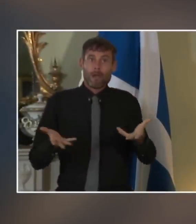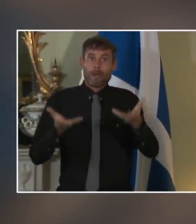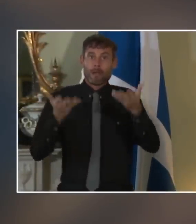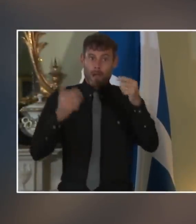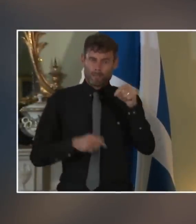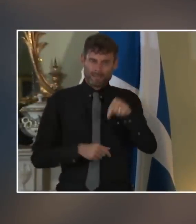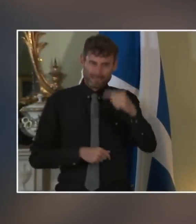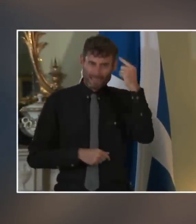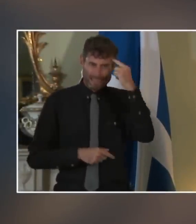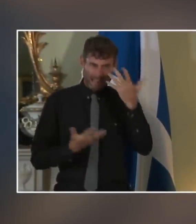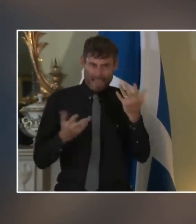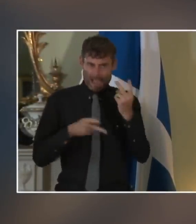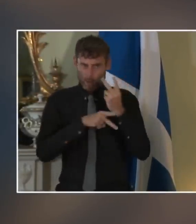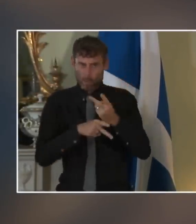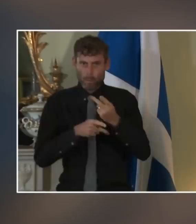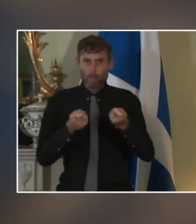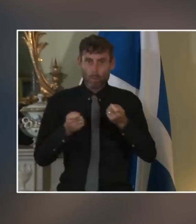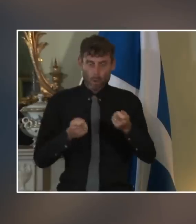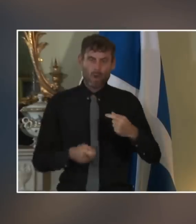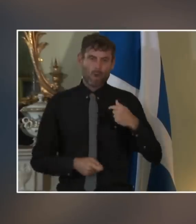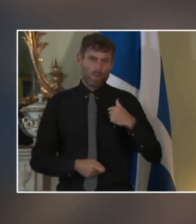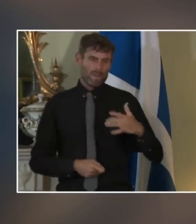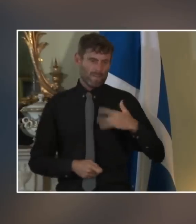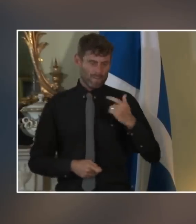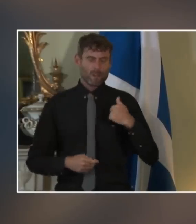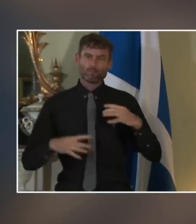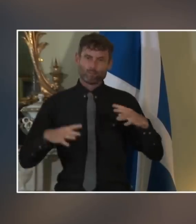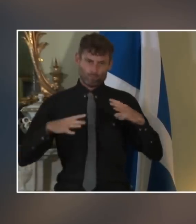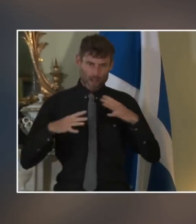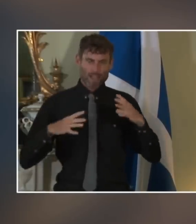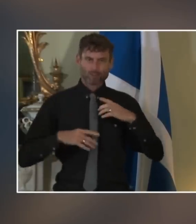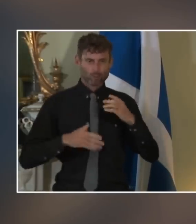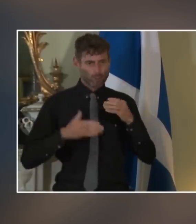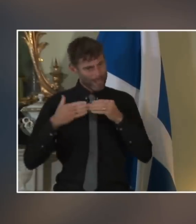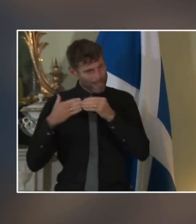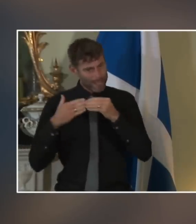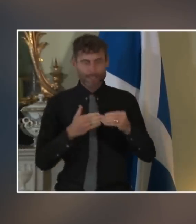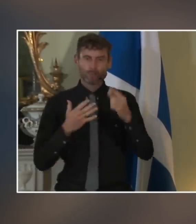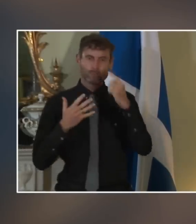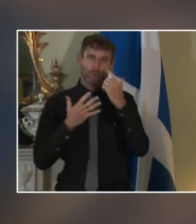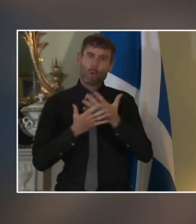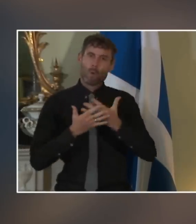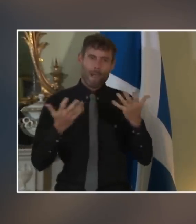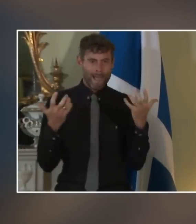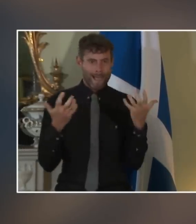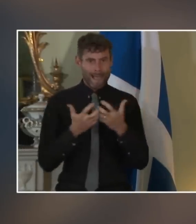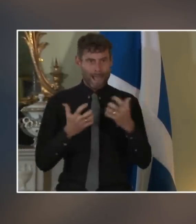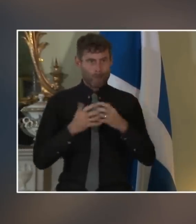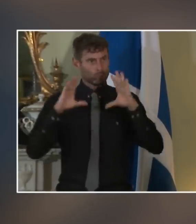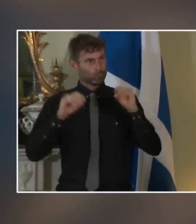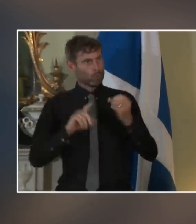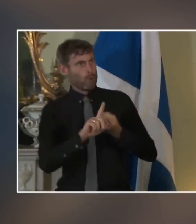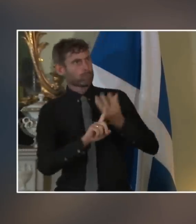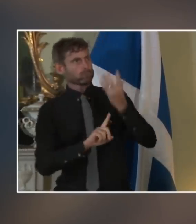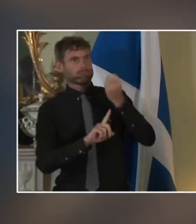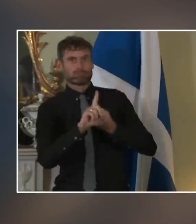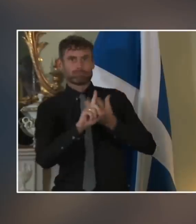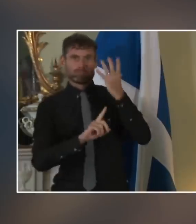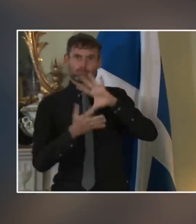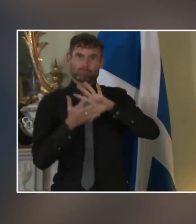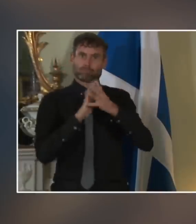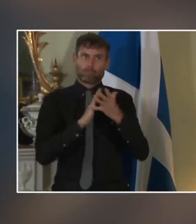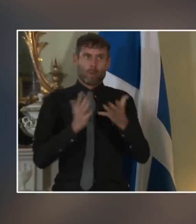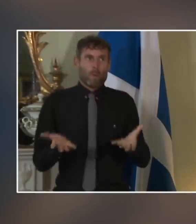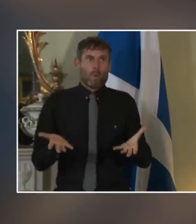position to show real leadership on climate. We need to cut Scotland's emissions fast. Here are three ways that this